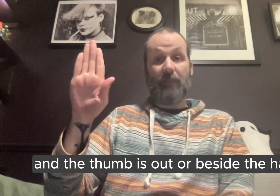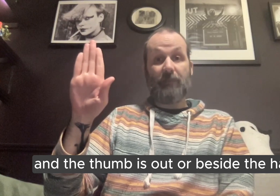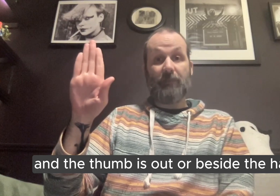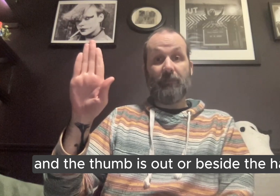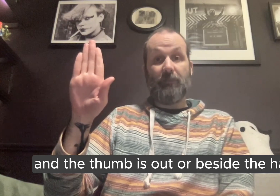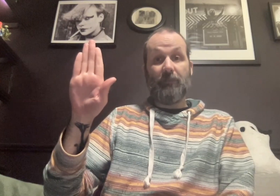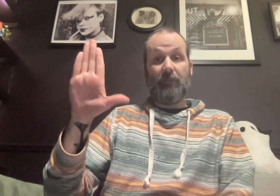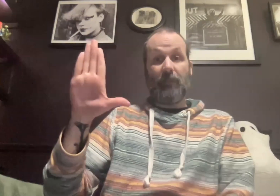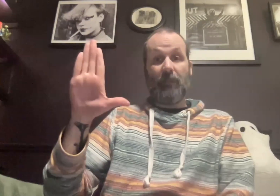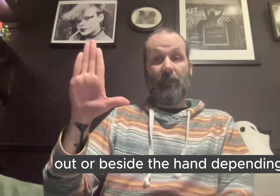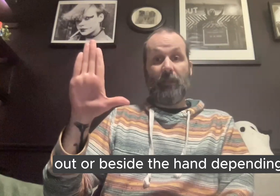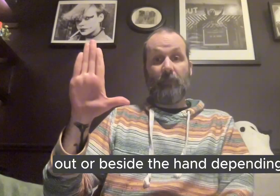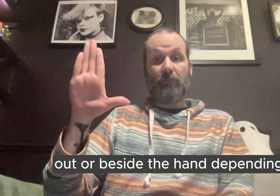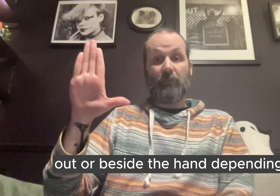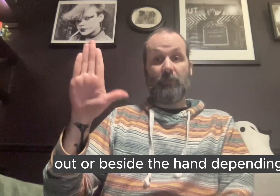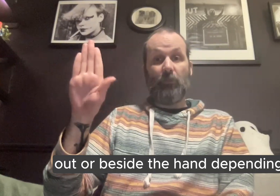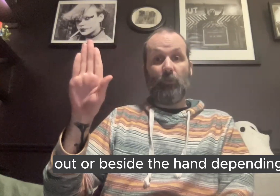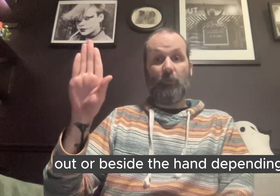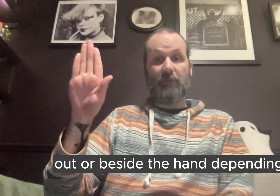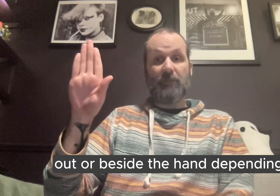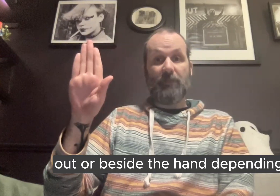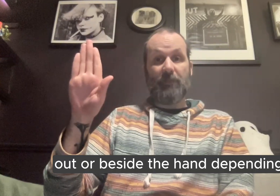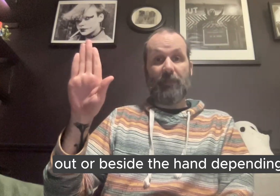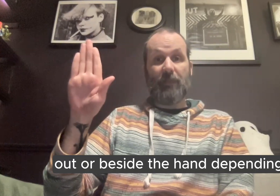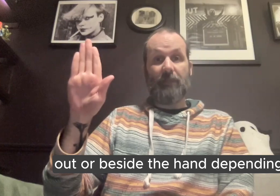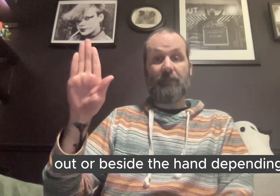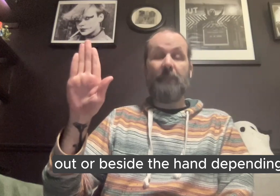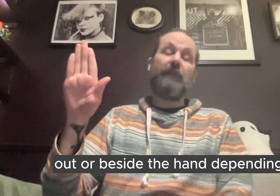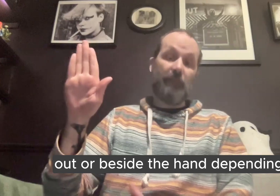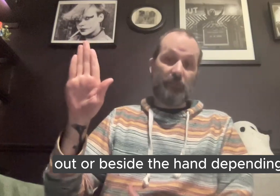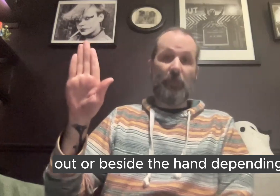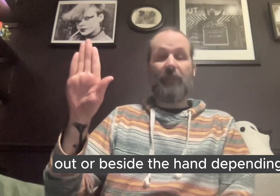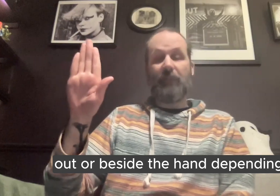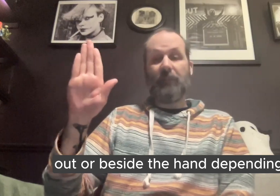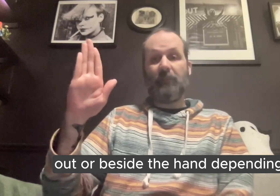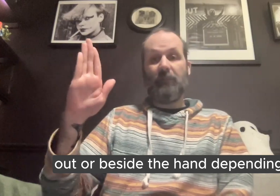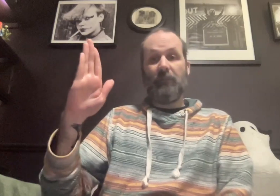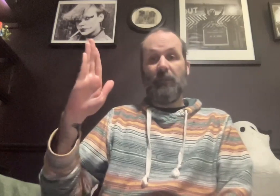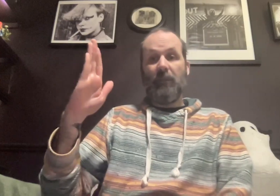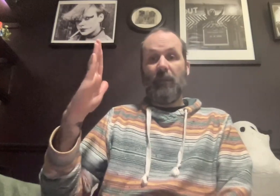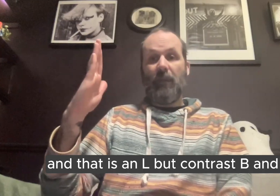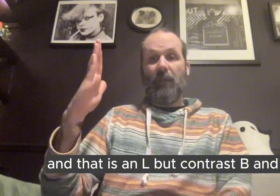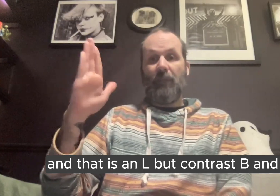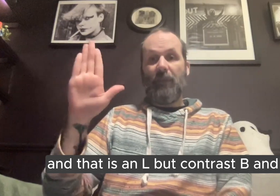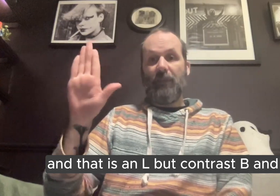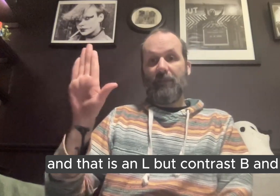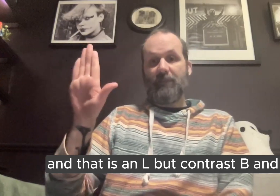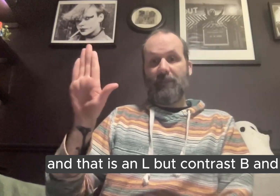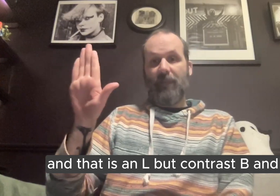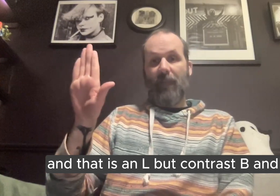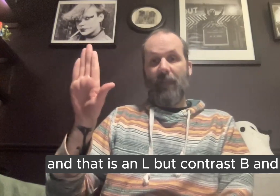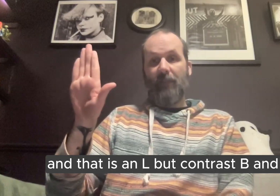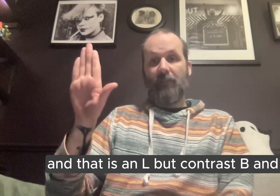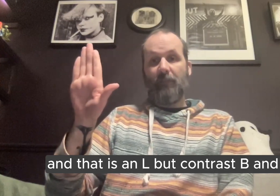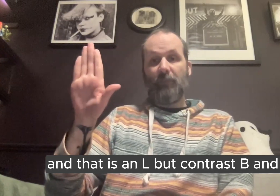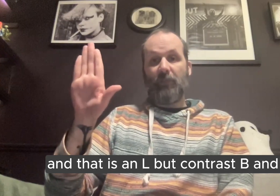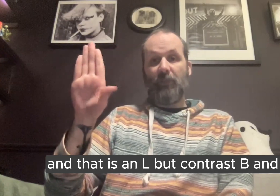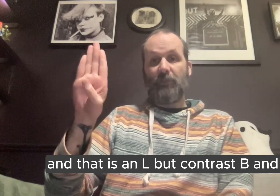hand. Out or beside the hand, depending. And that is an L, but